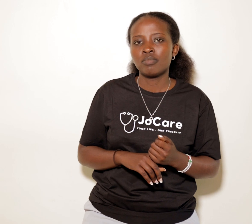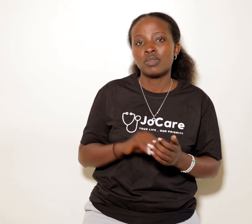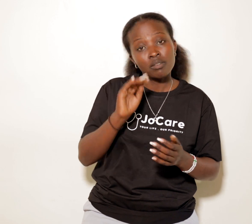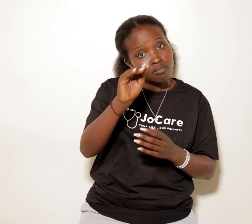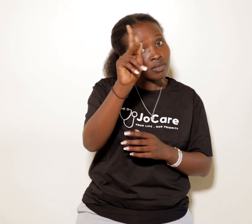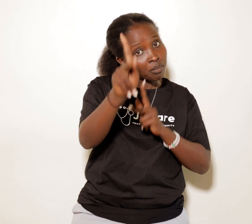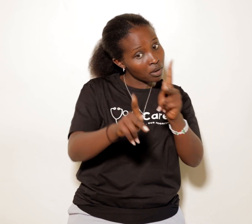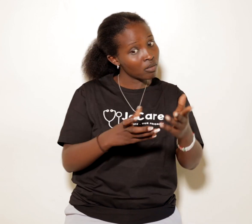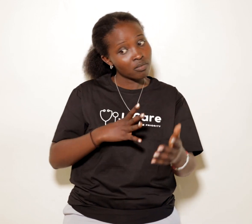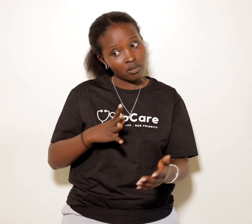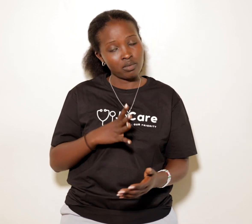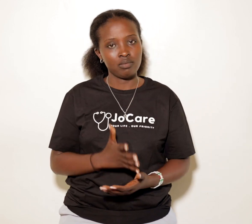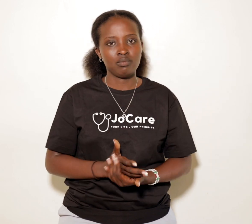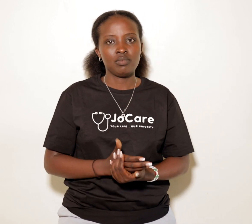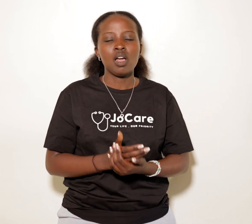them. Okay, so